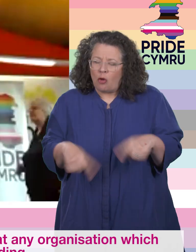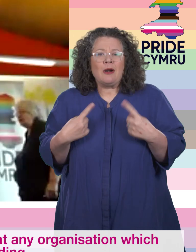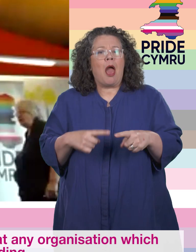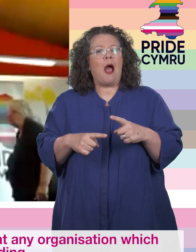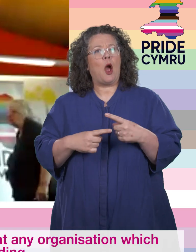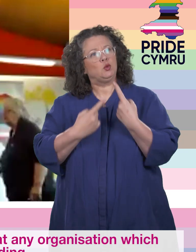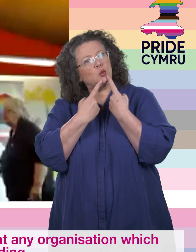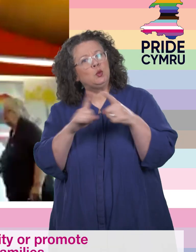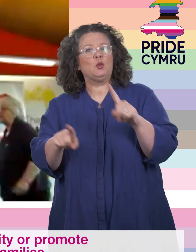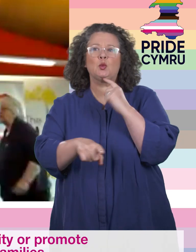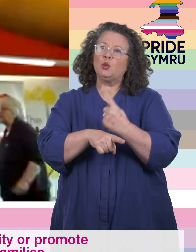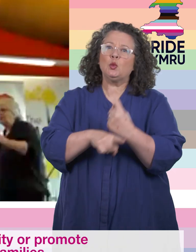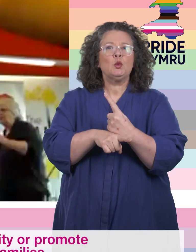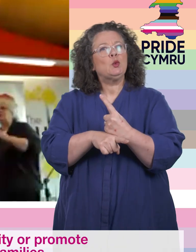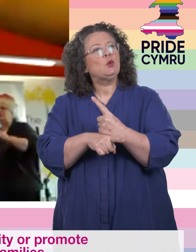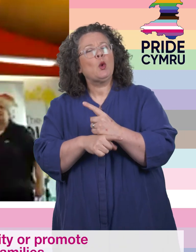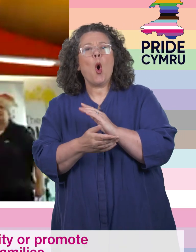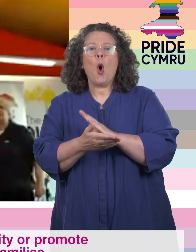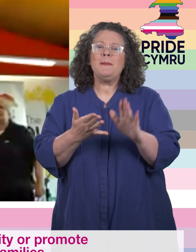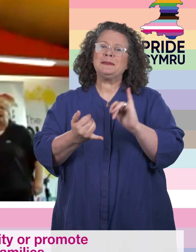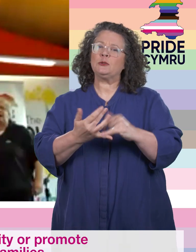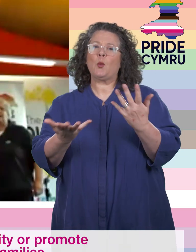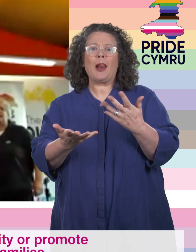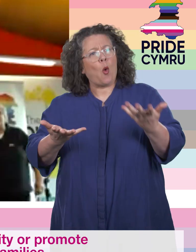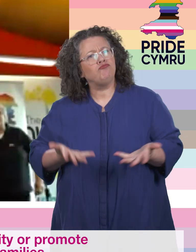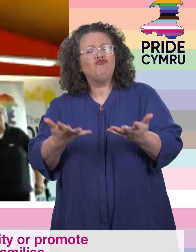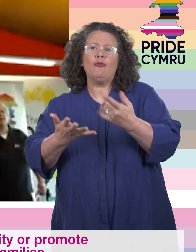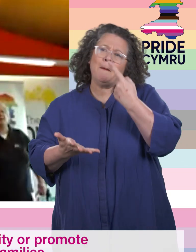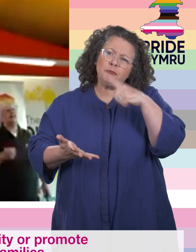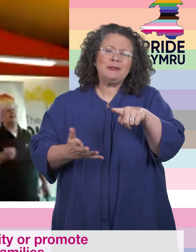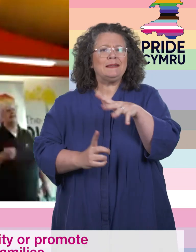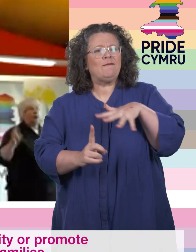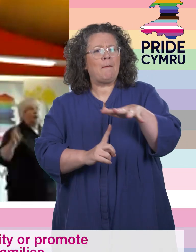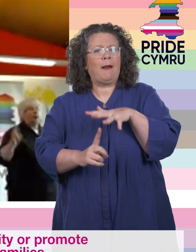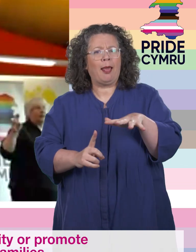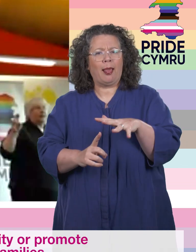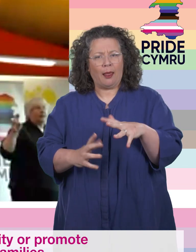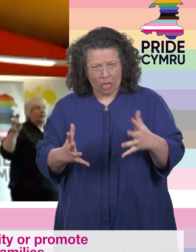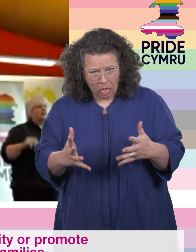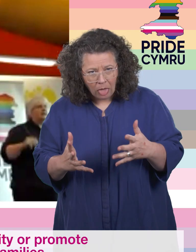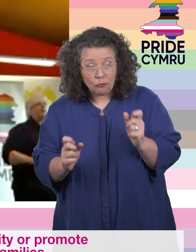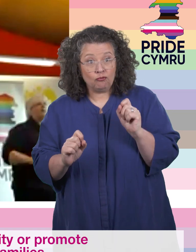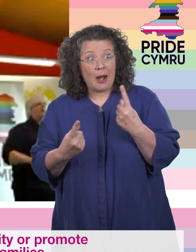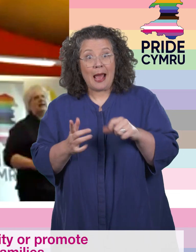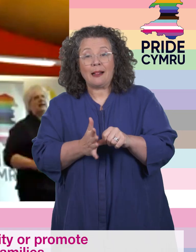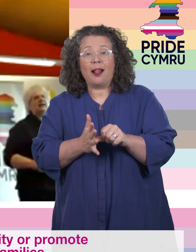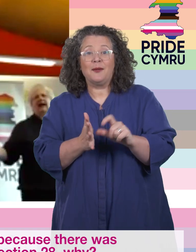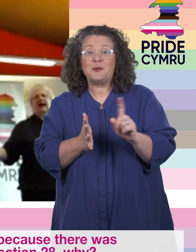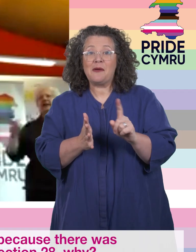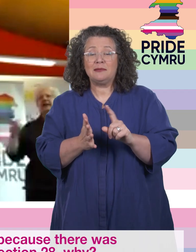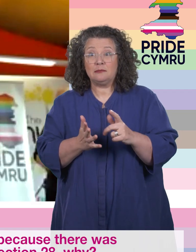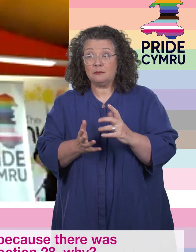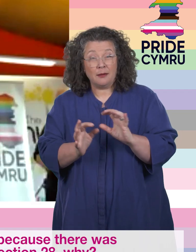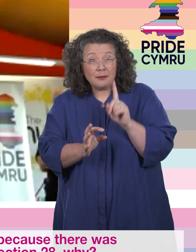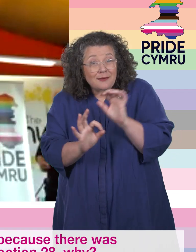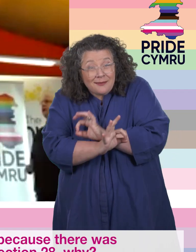public funding cannot promote homosexuality or promote the idea of pretended families. And